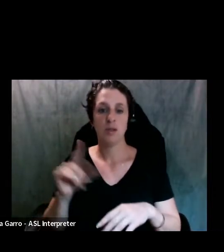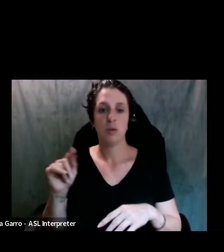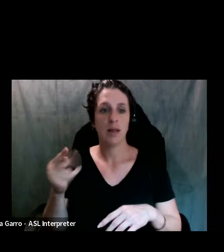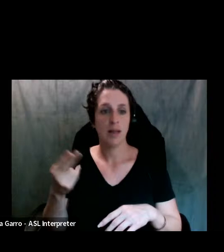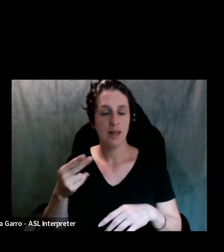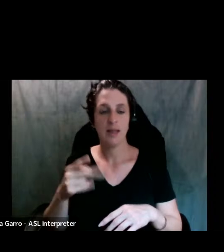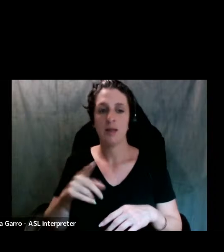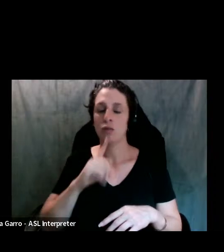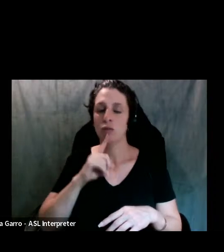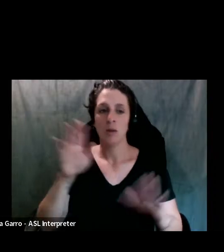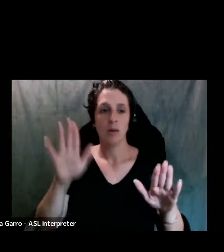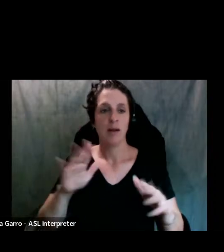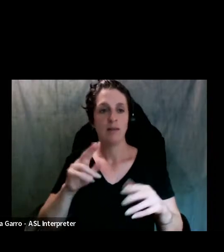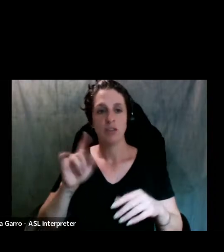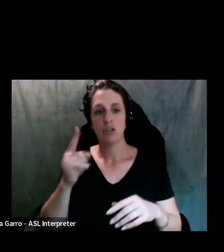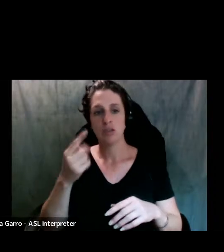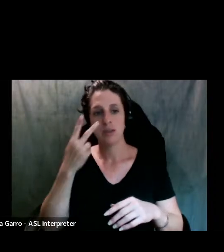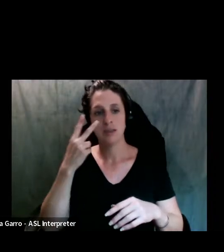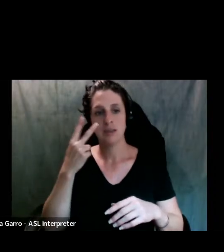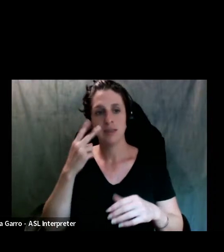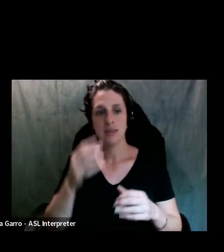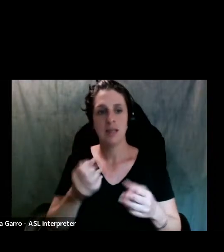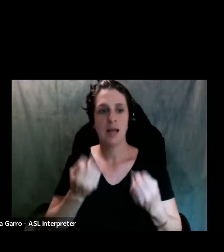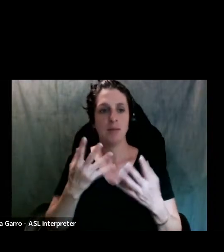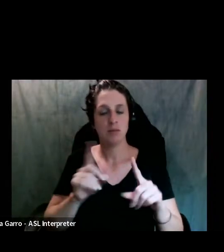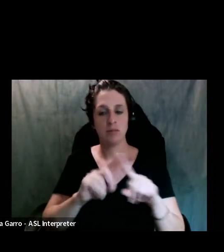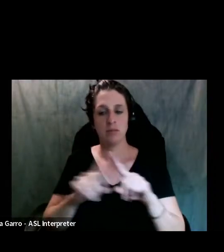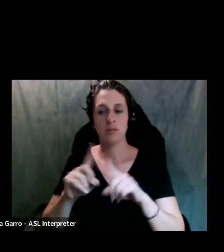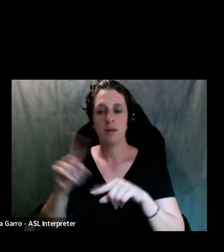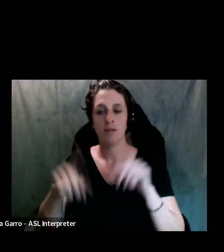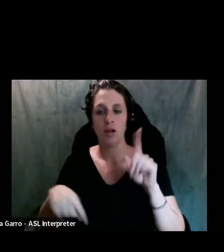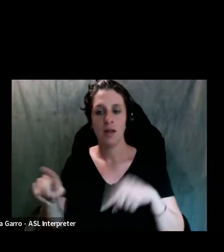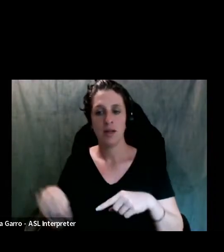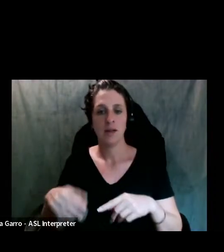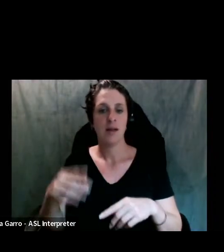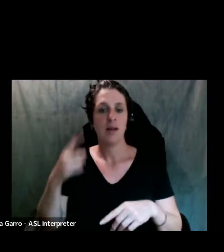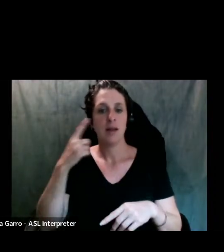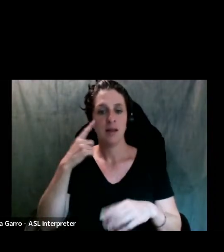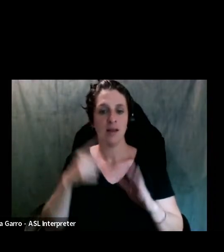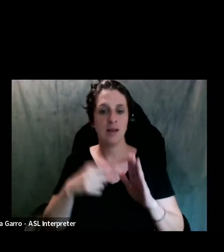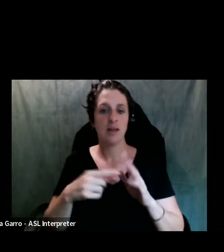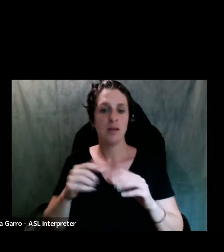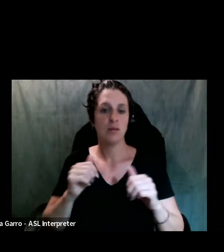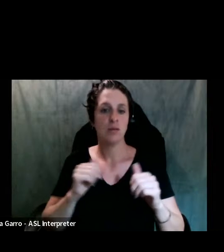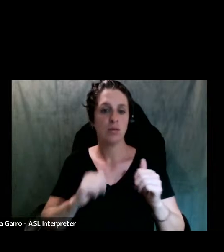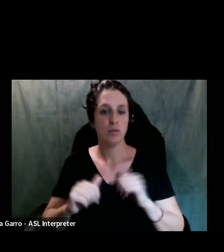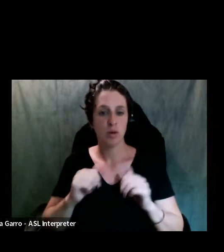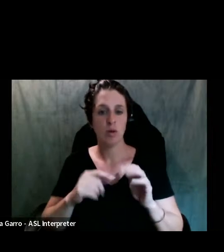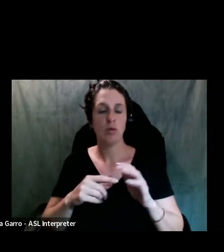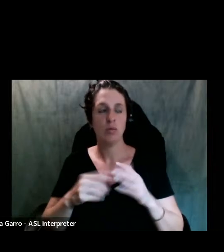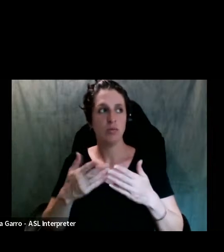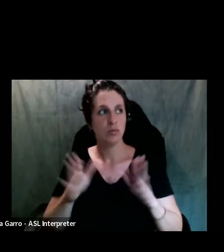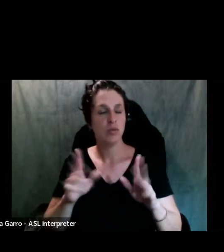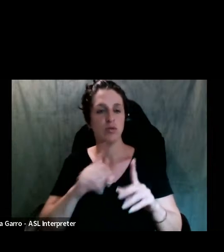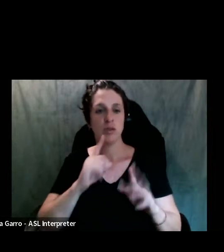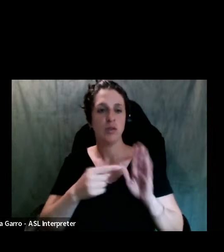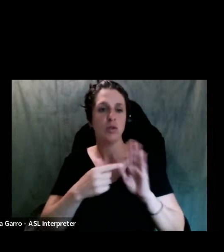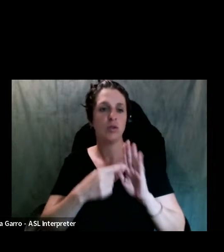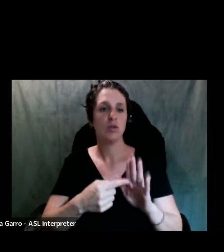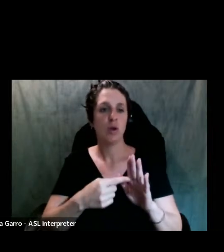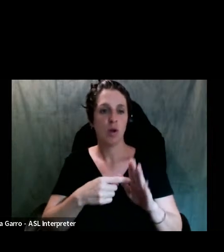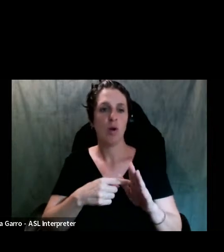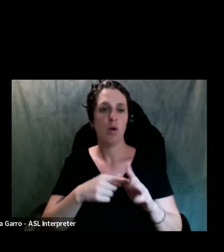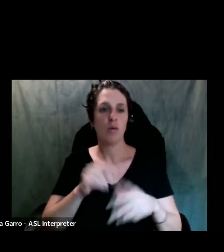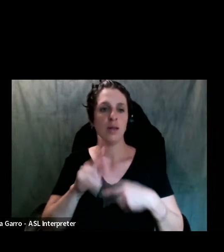see how there was so much variety. I think the show in general really showed the type of school San Mateo